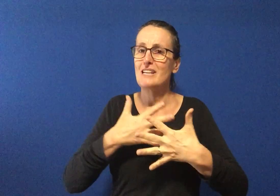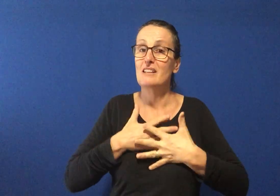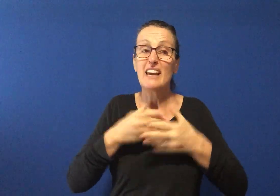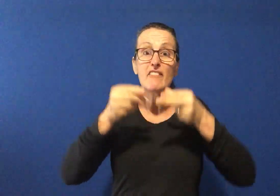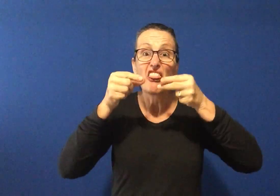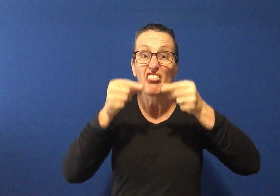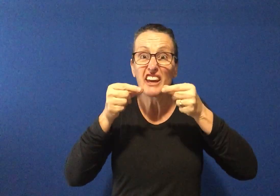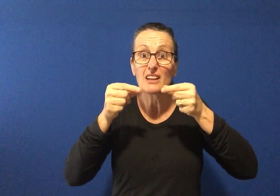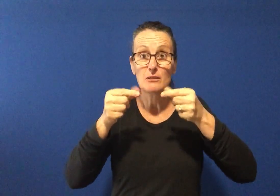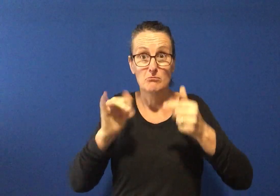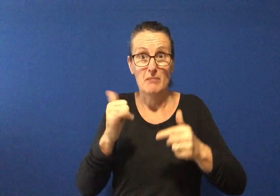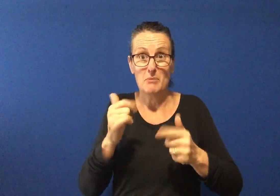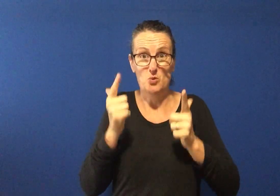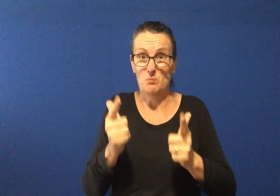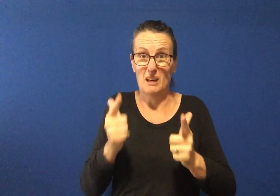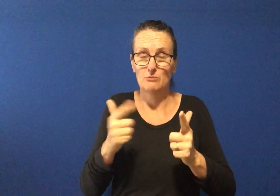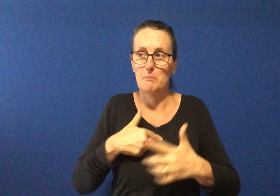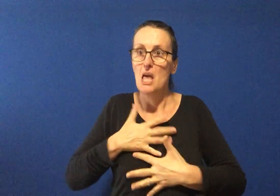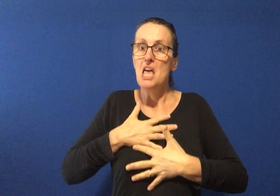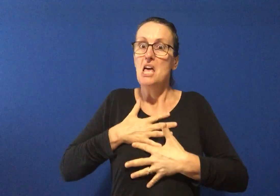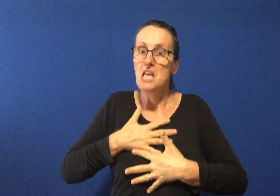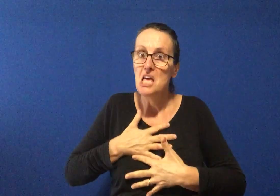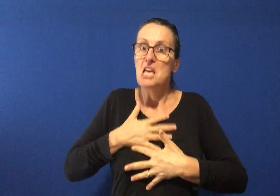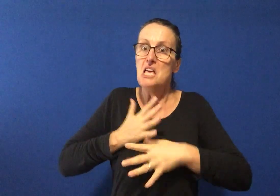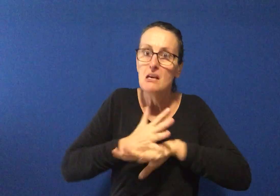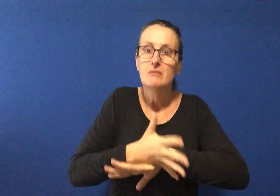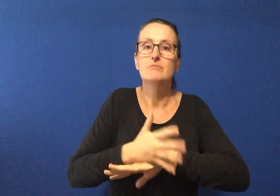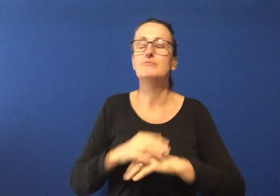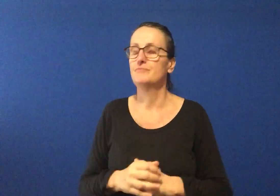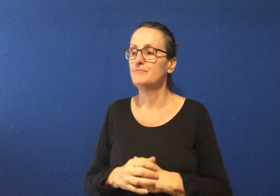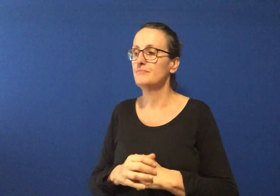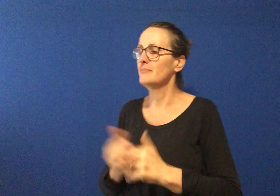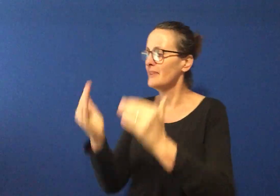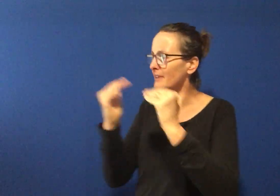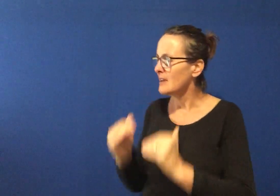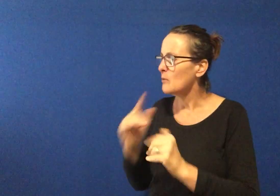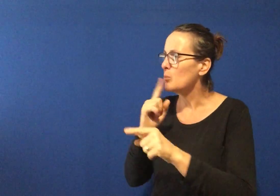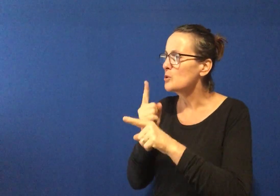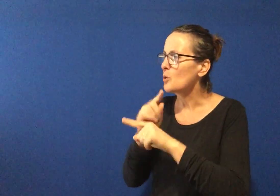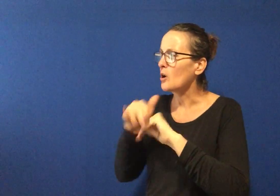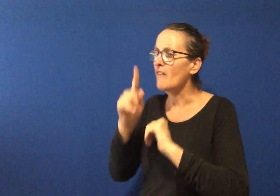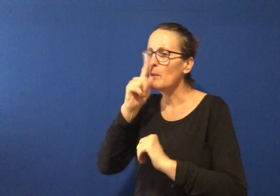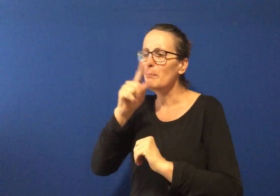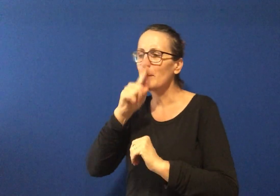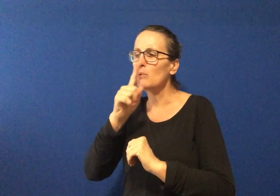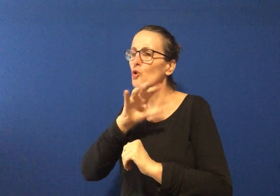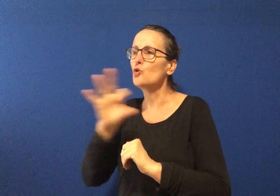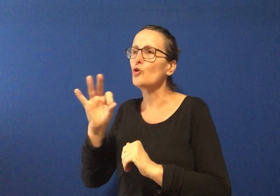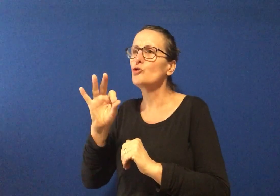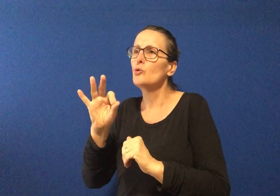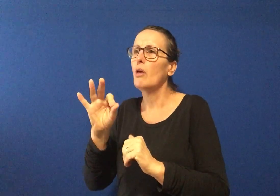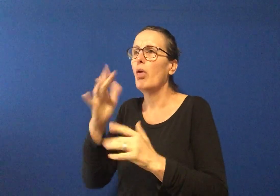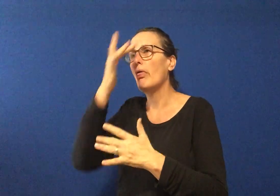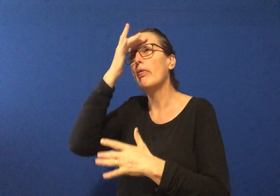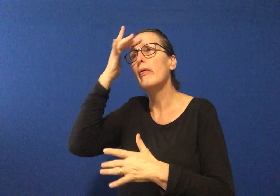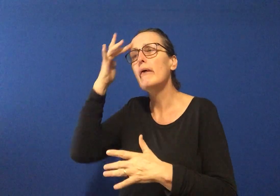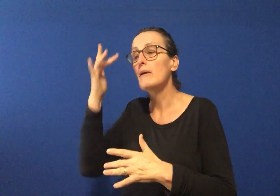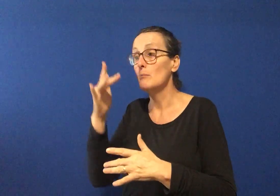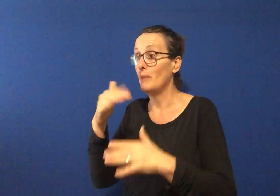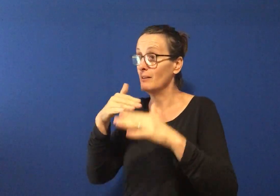about yesterday was people becoming complacent. Don't become complacent, people. But Scott in South Australia is saying that it's almost the